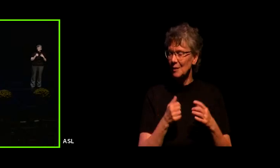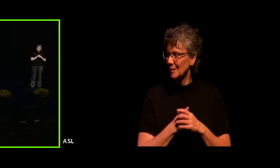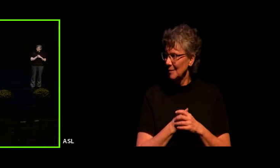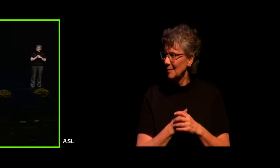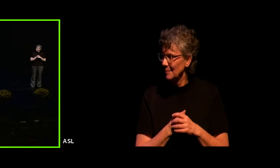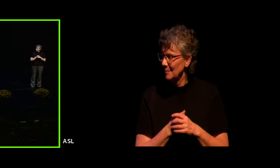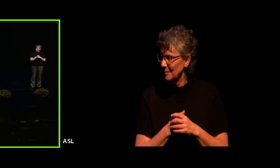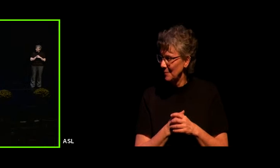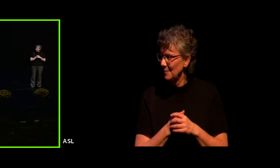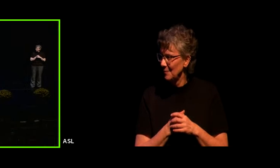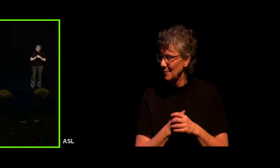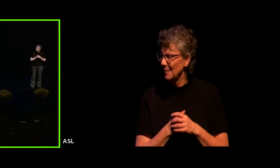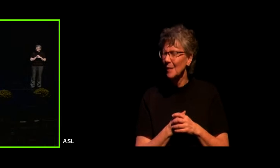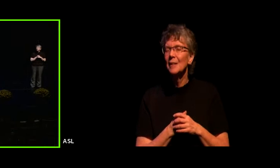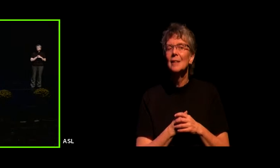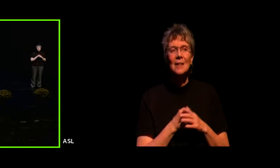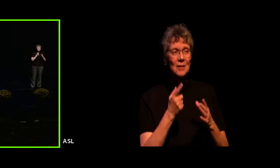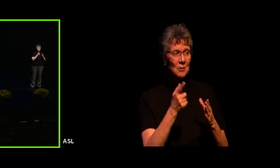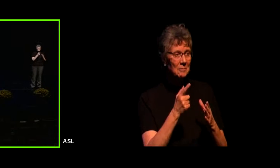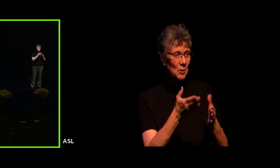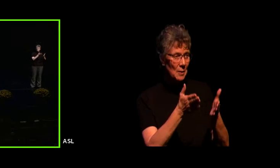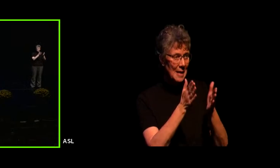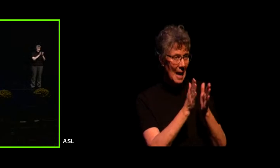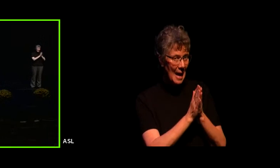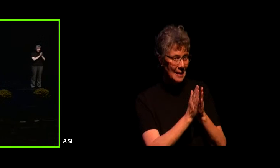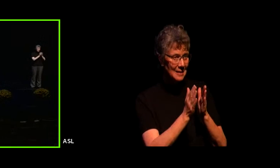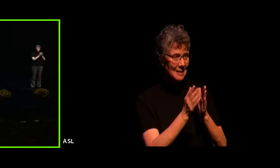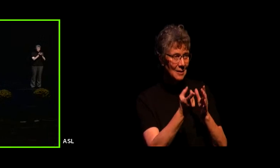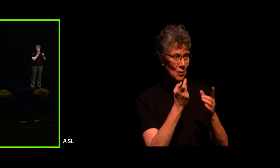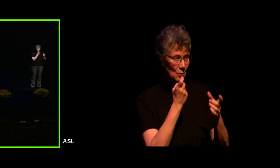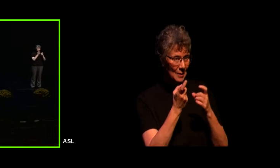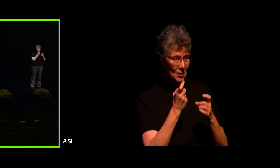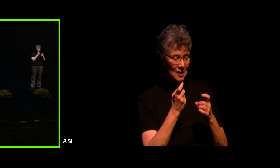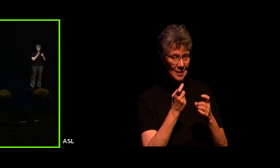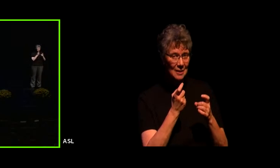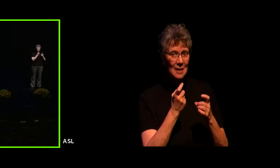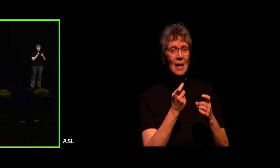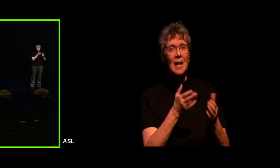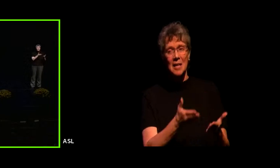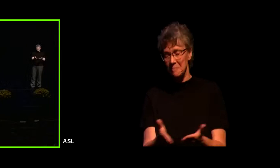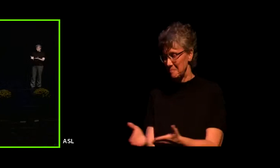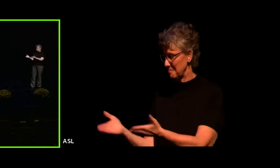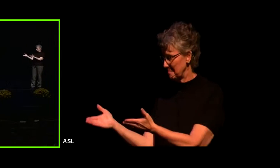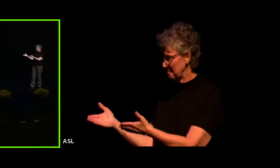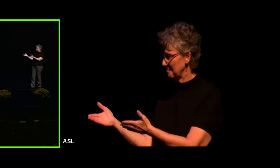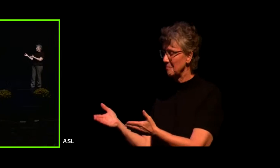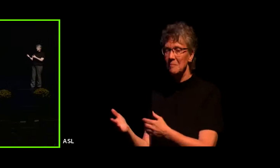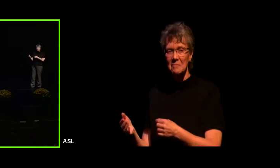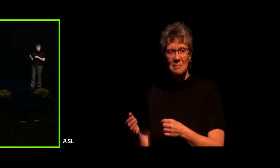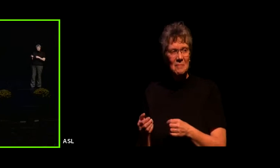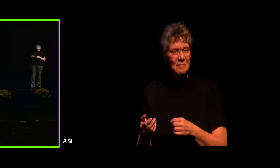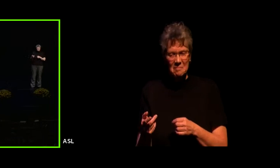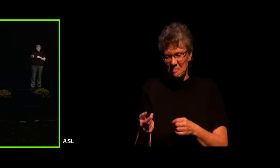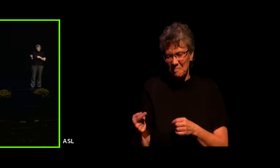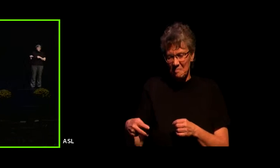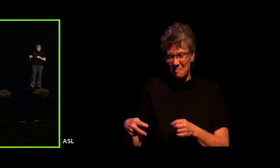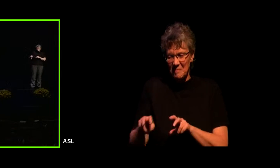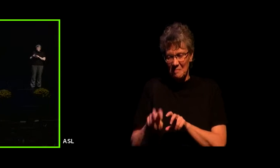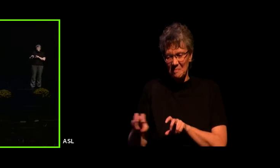the microphone off to one of our lovely scholars, and you'll get your answer. Okay, so does anyone in